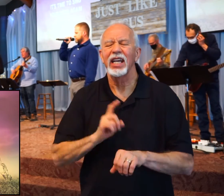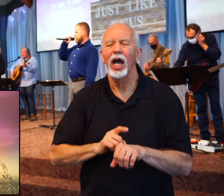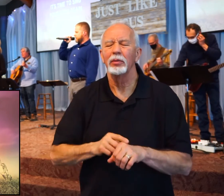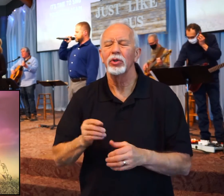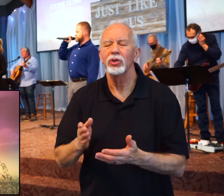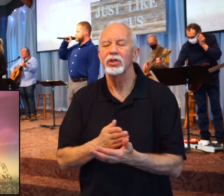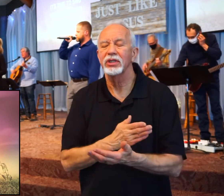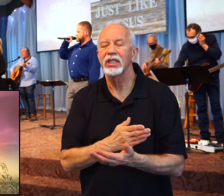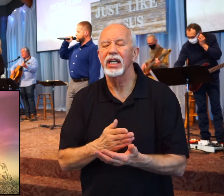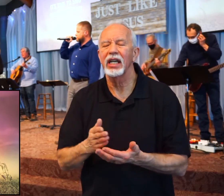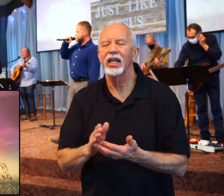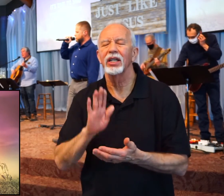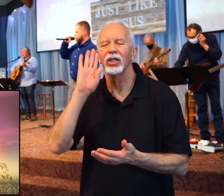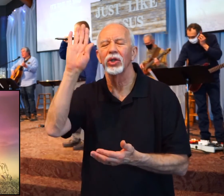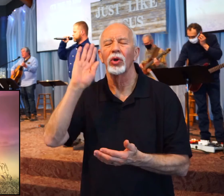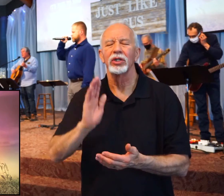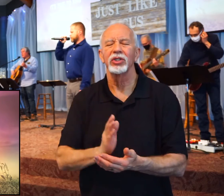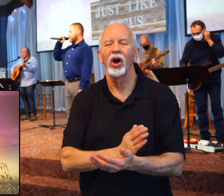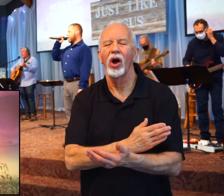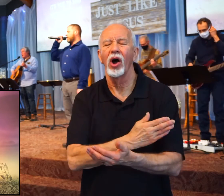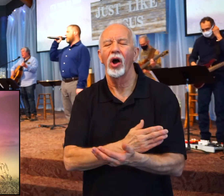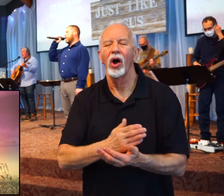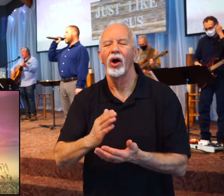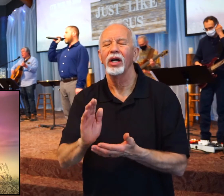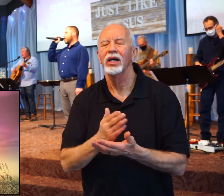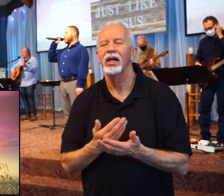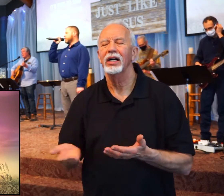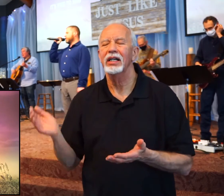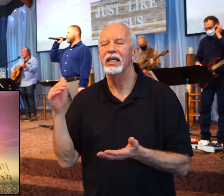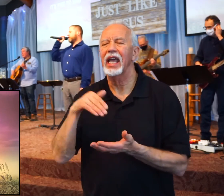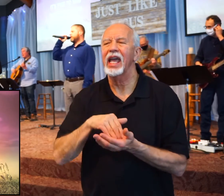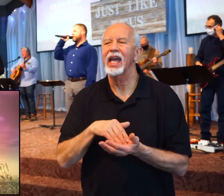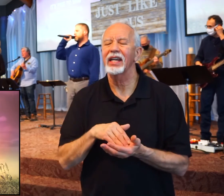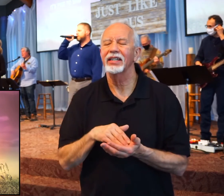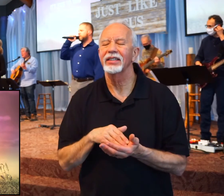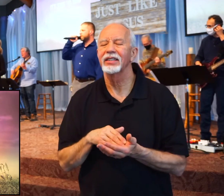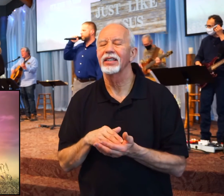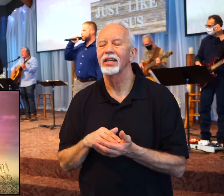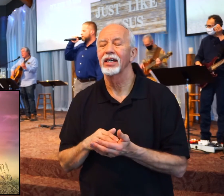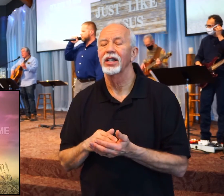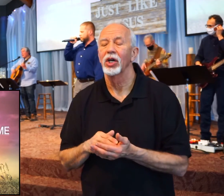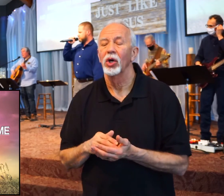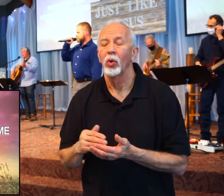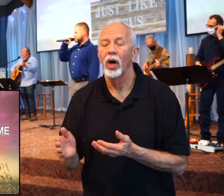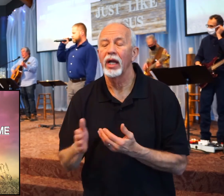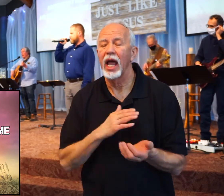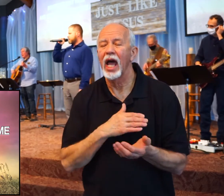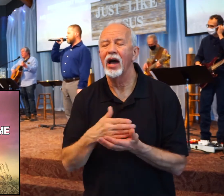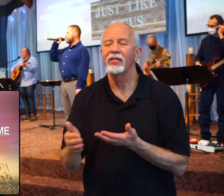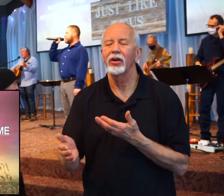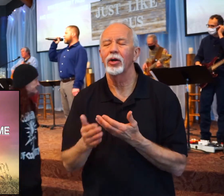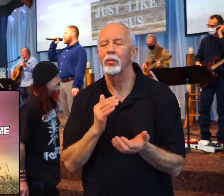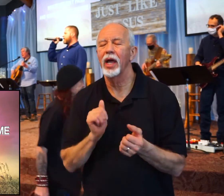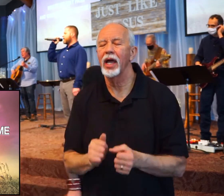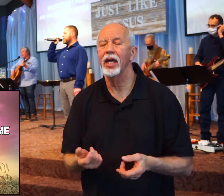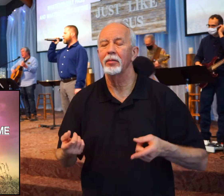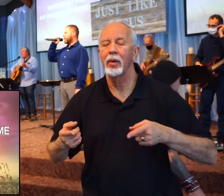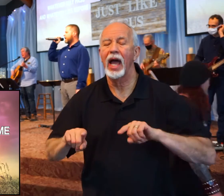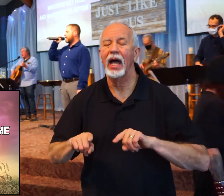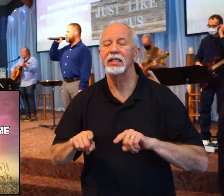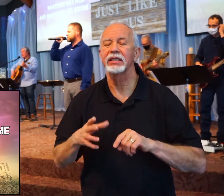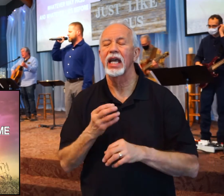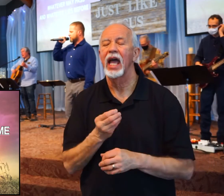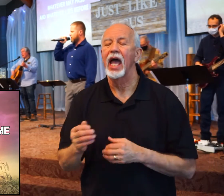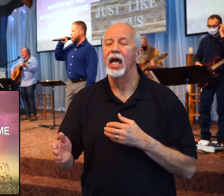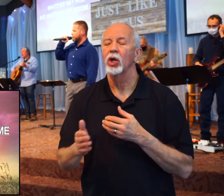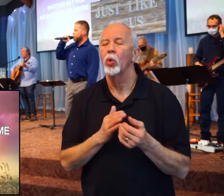It's time to sing your song again. Whatever may